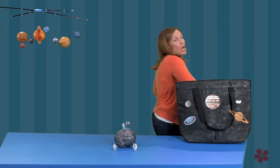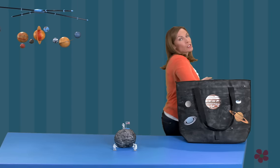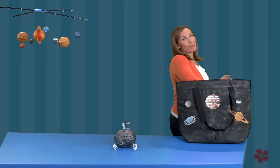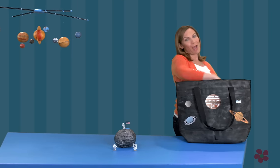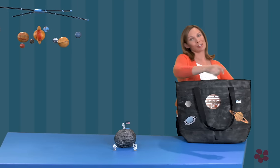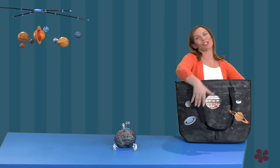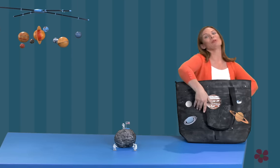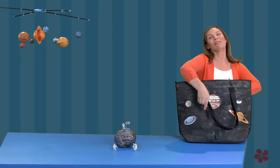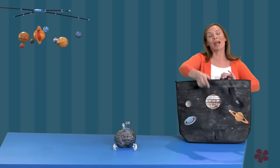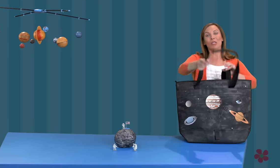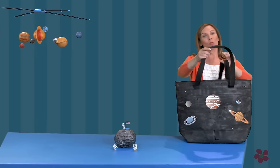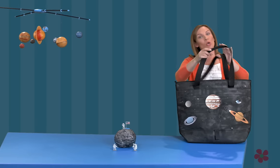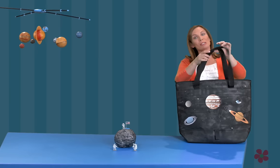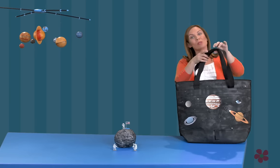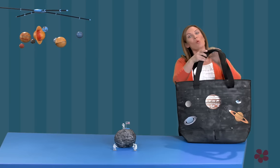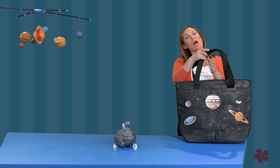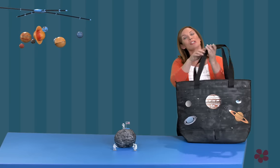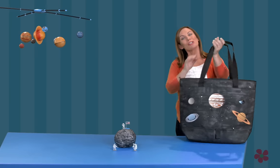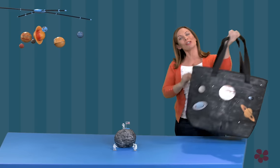on your mind, you will find the world is